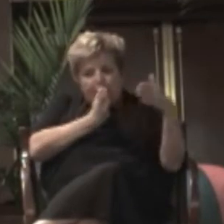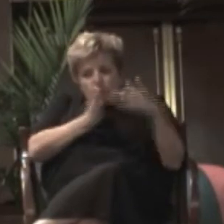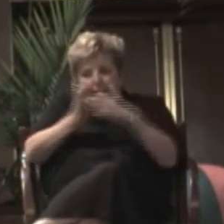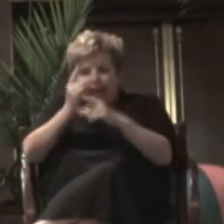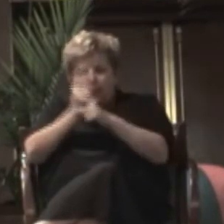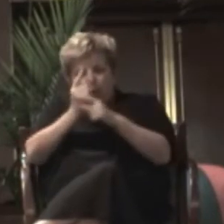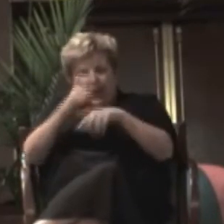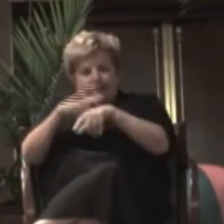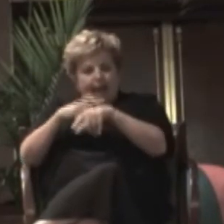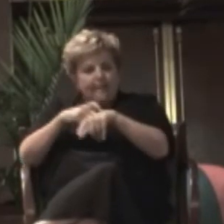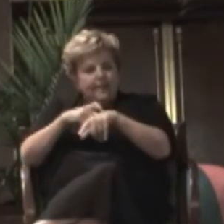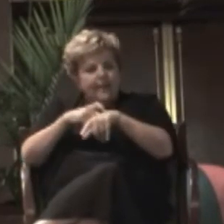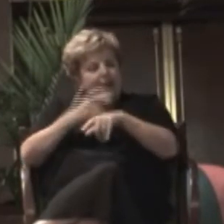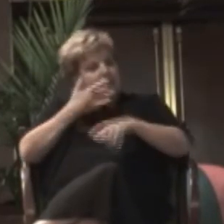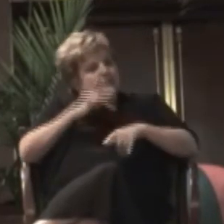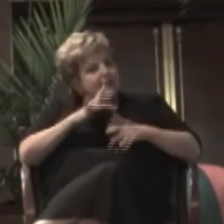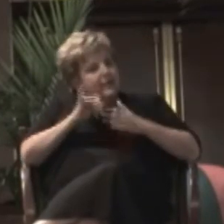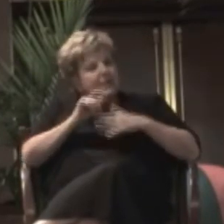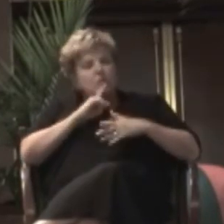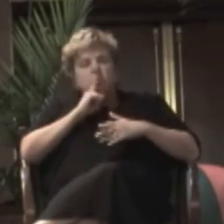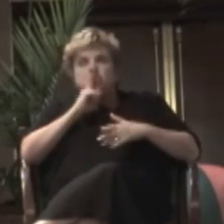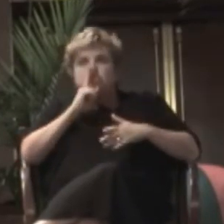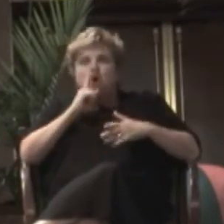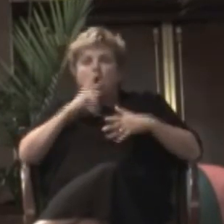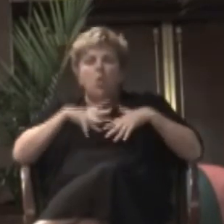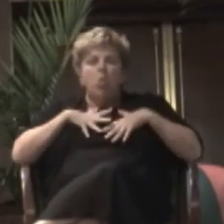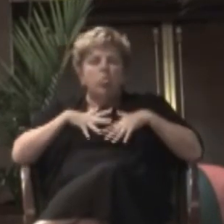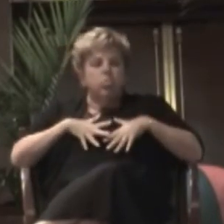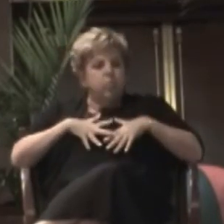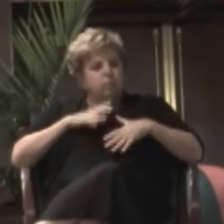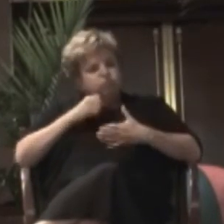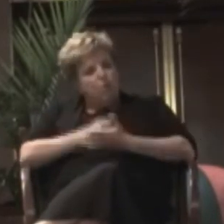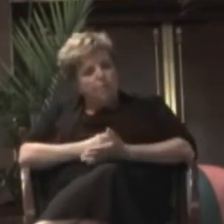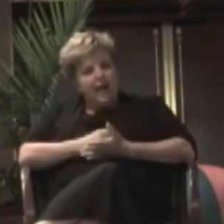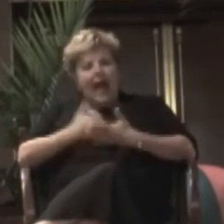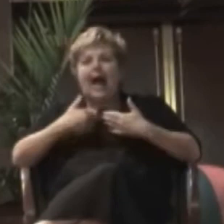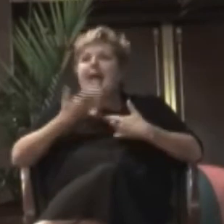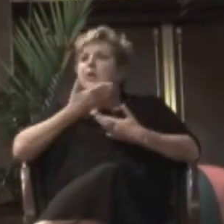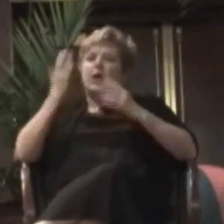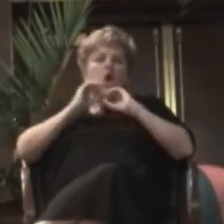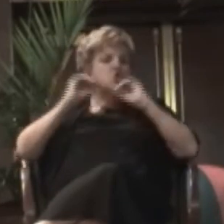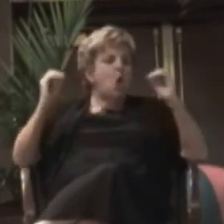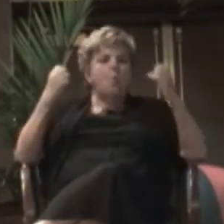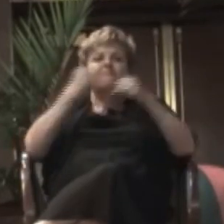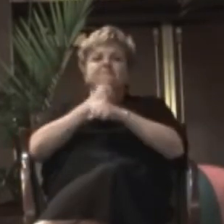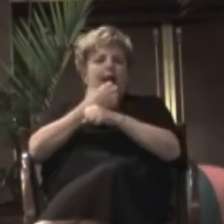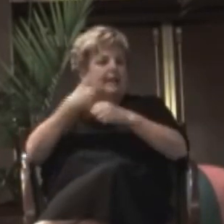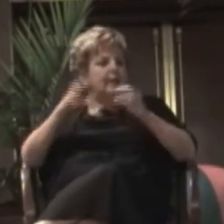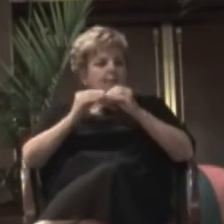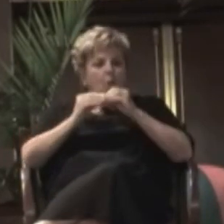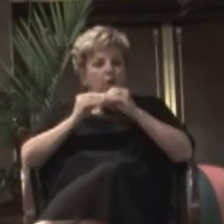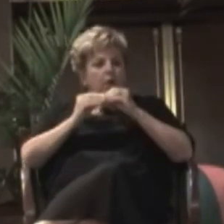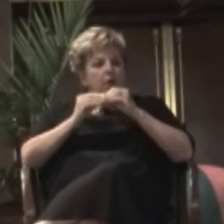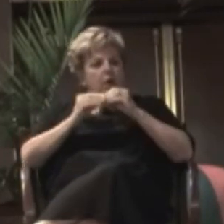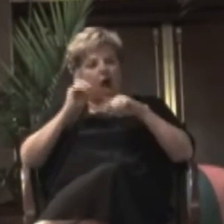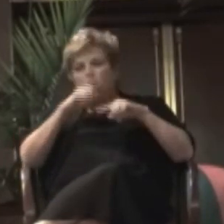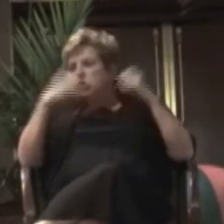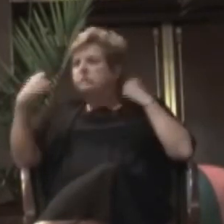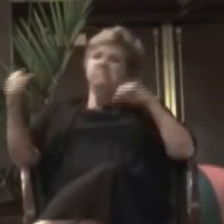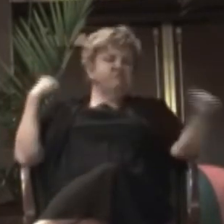beaten, that I had no fight. I had absolutely no fight. And when the time came for that meeting and they